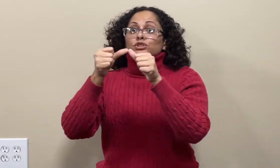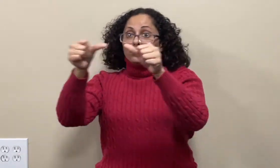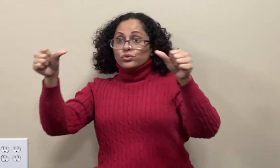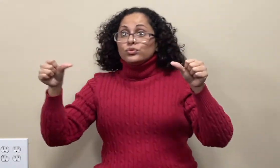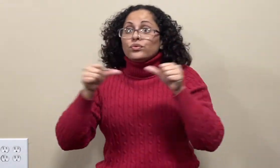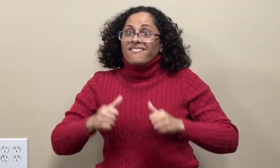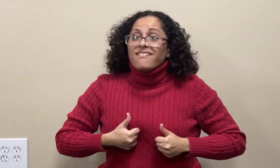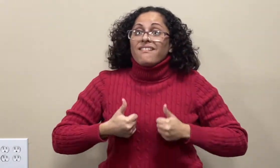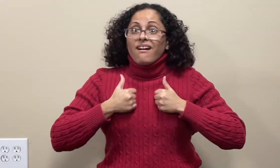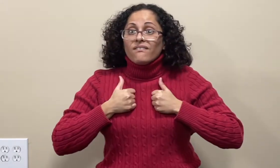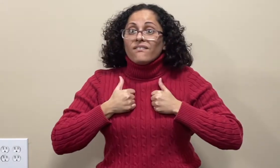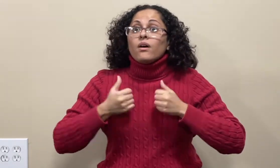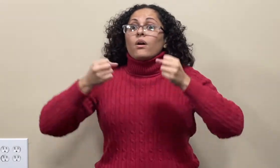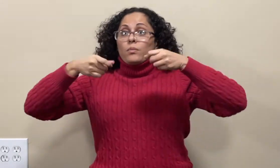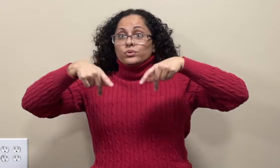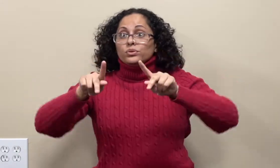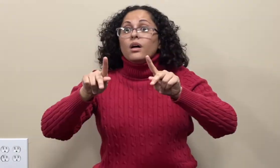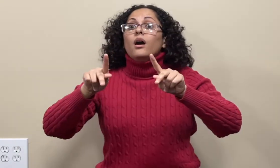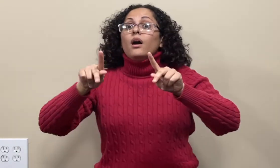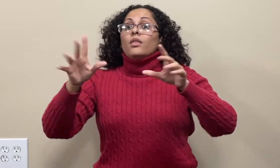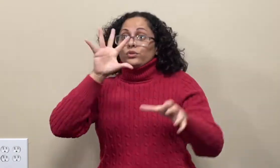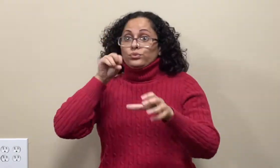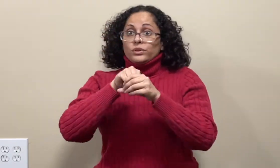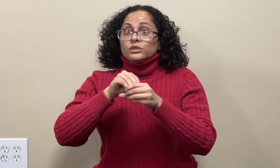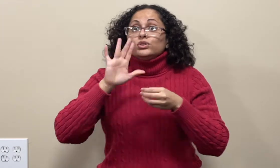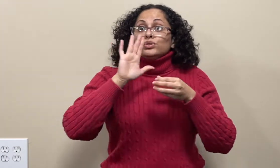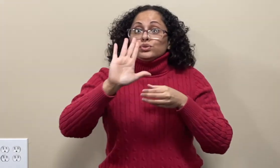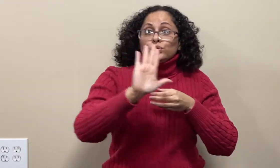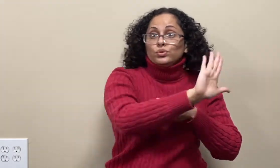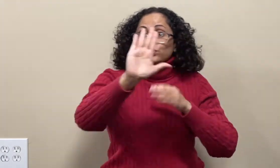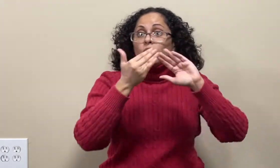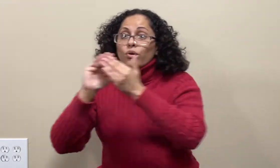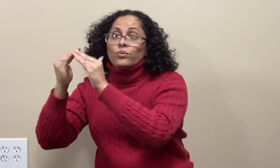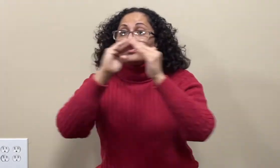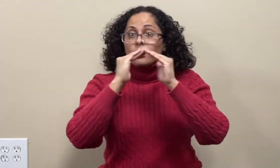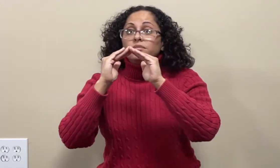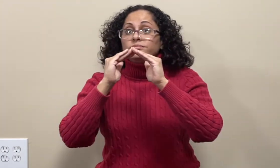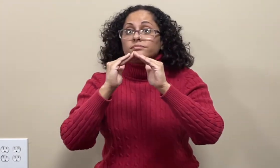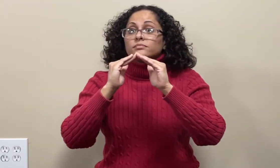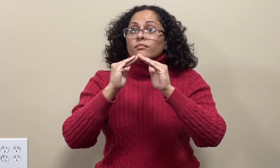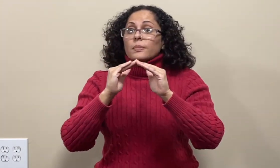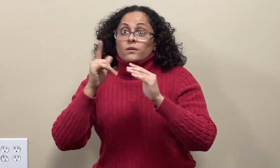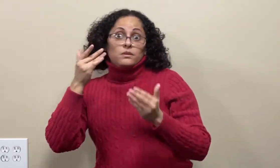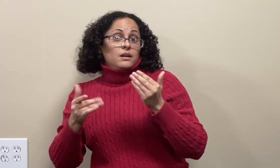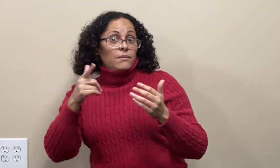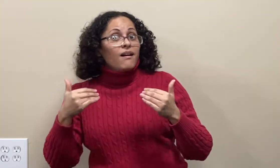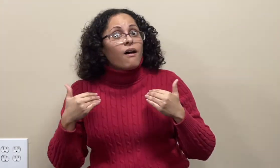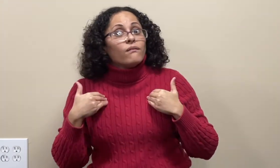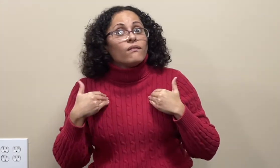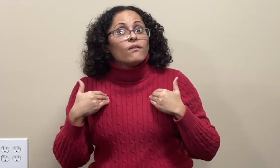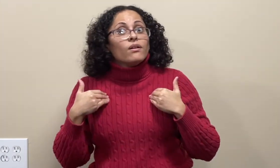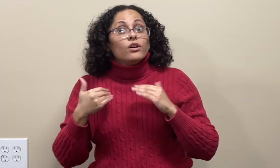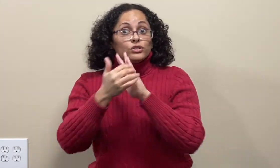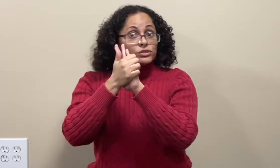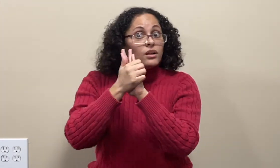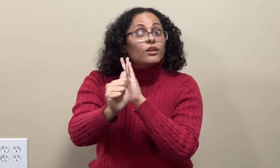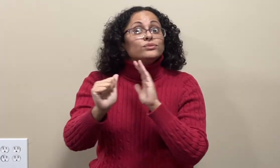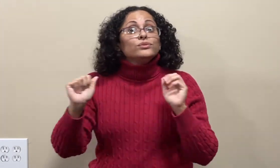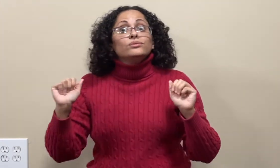to work and contribute to their communities. Chances are you've got a skill or talent that can help in working toward